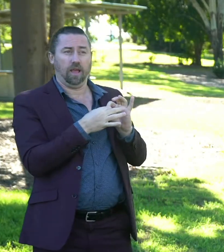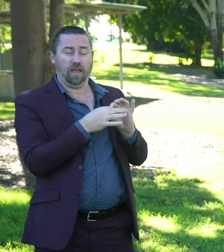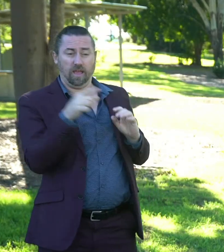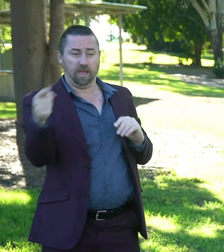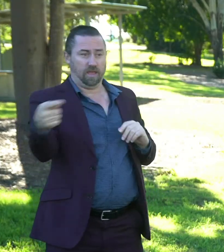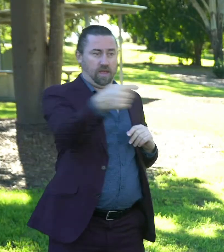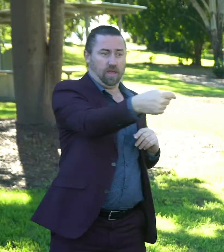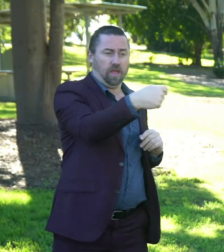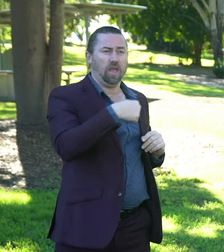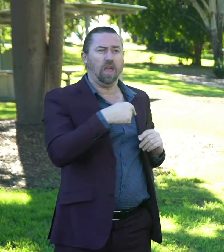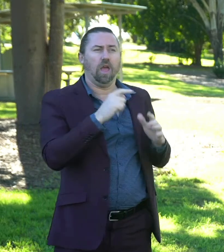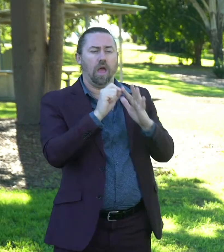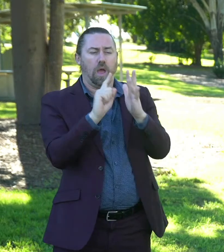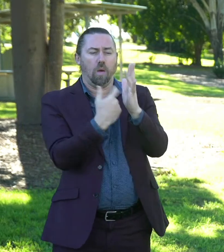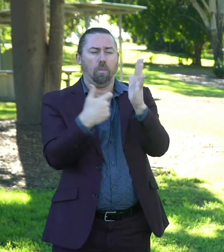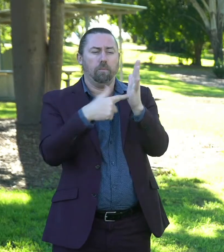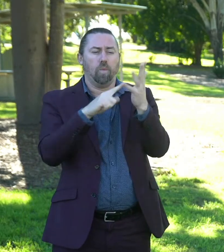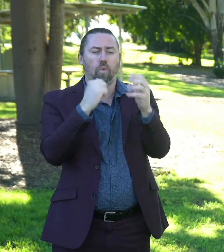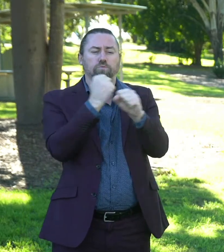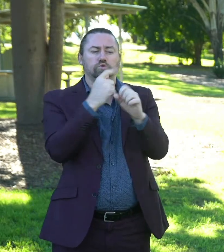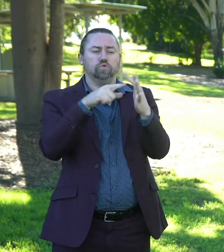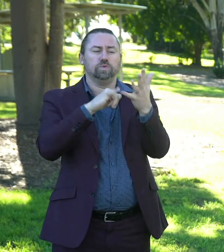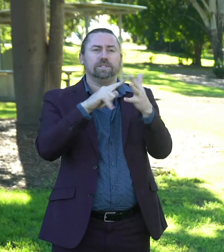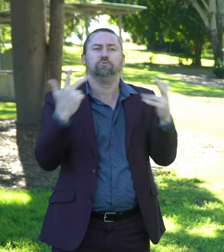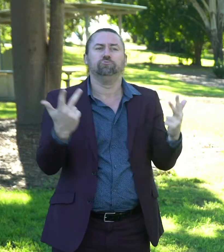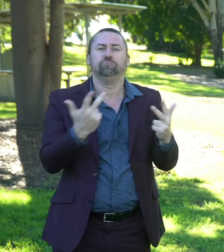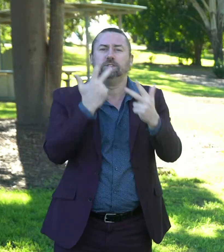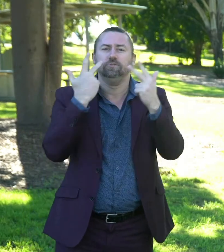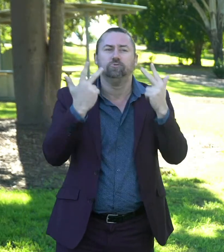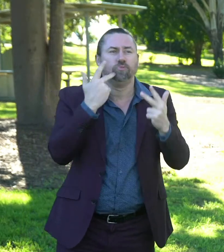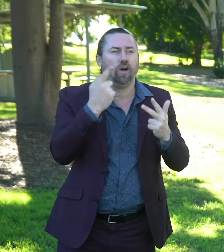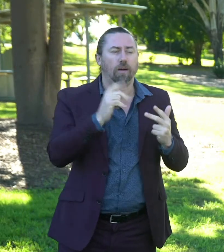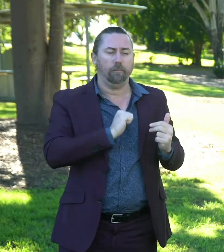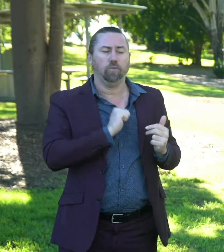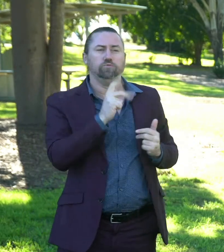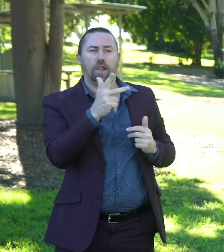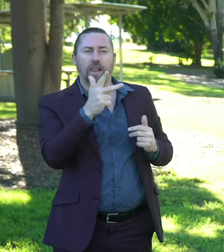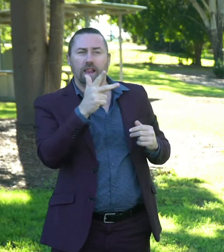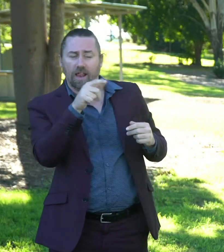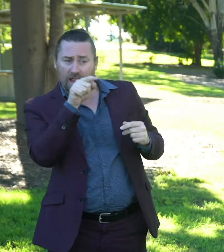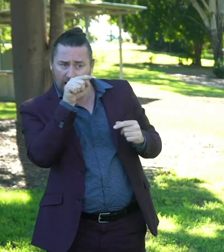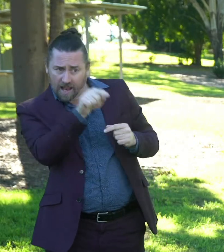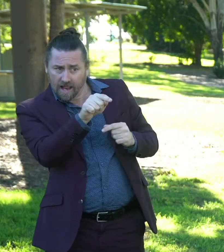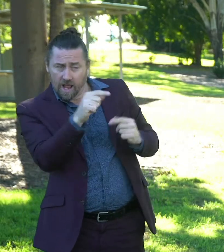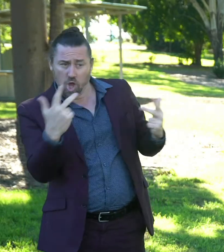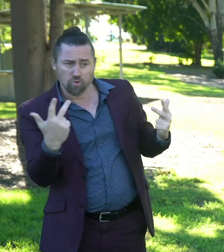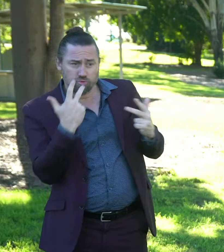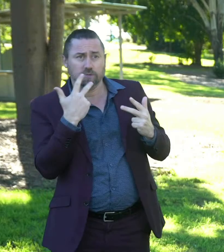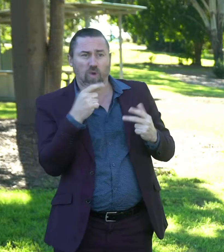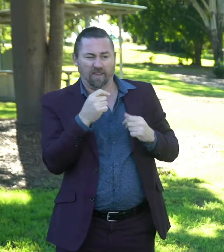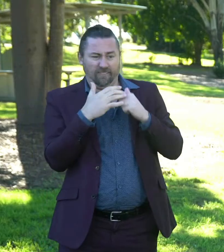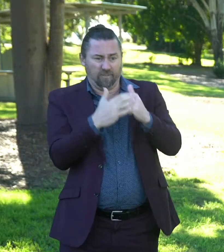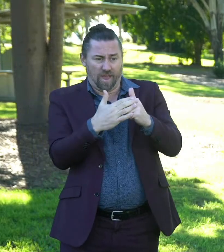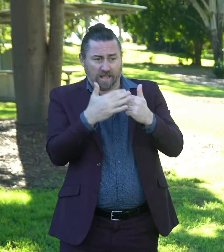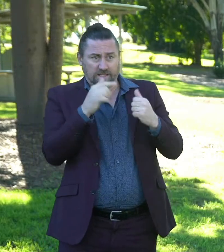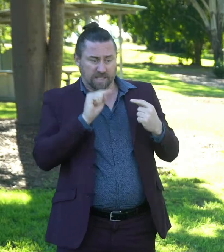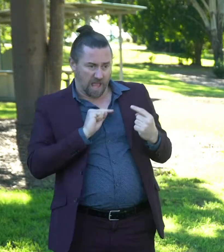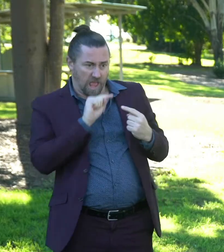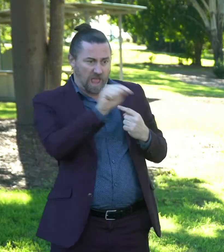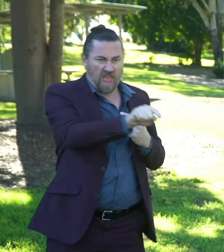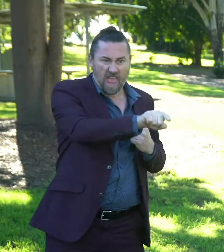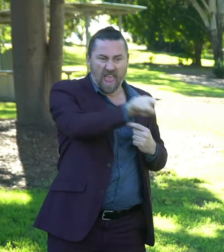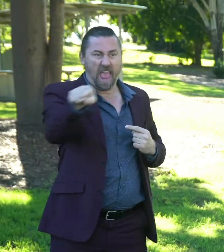that Portuguese restaurant. So we're just working that through. So we suspect that's where the linkage has happened.